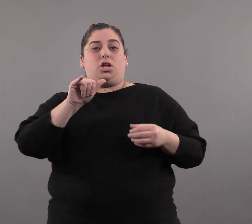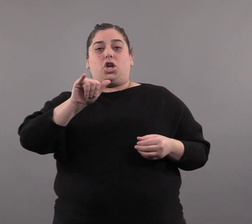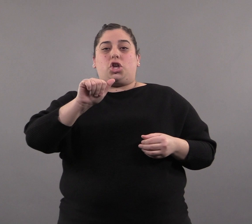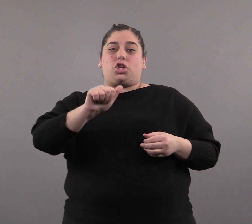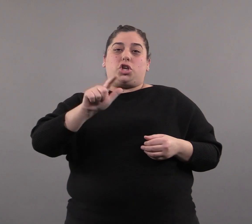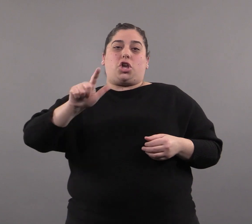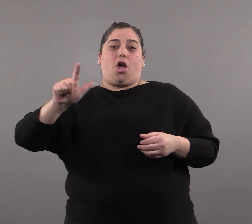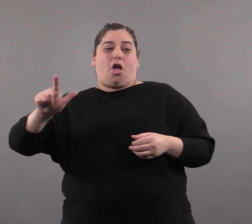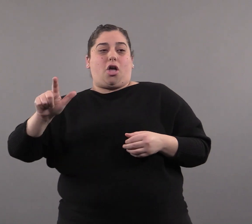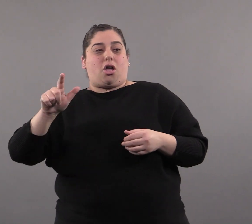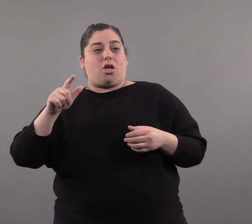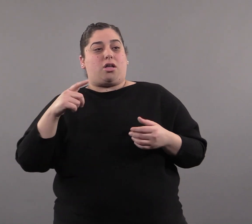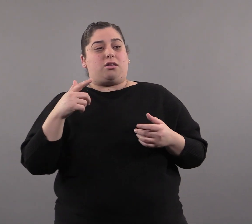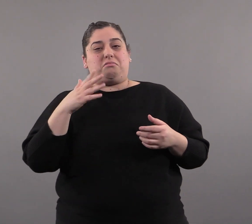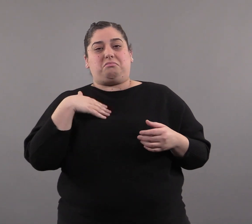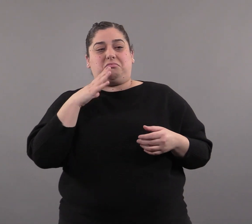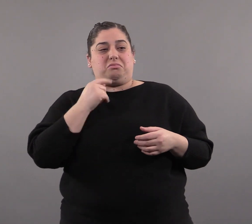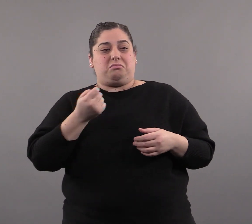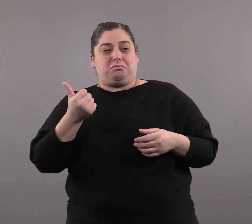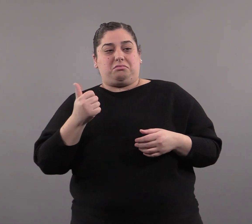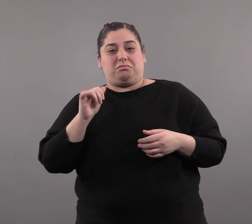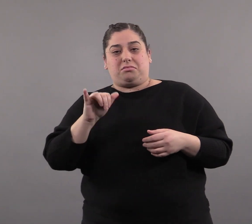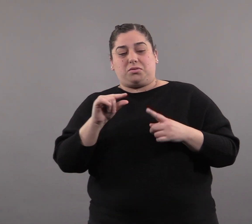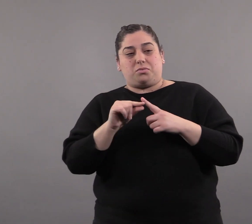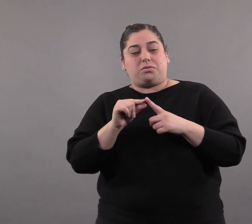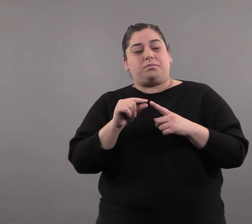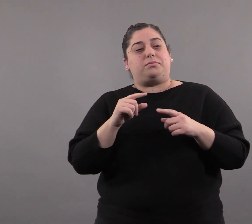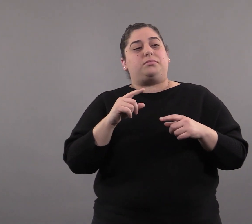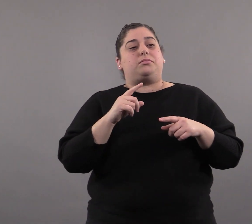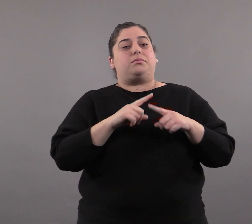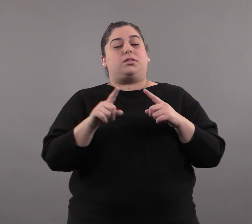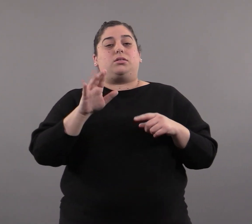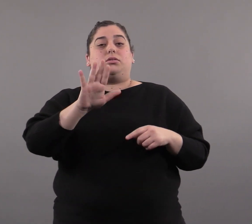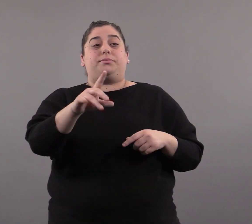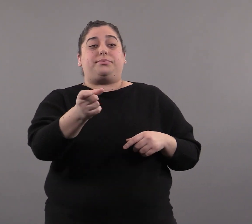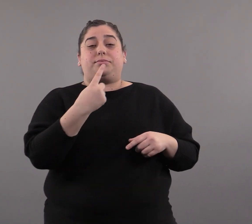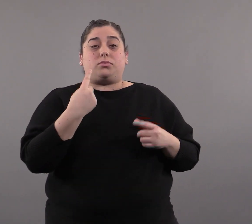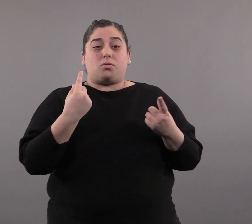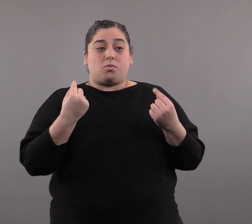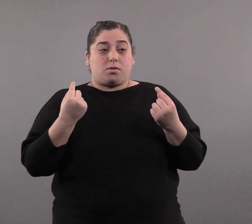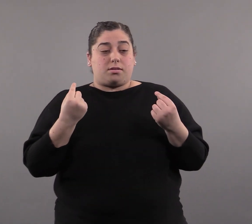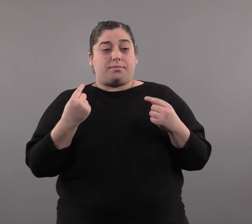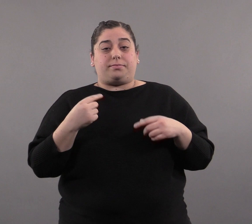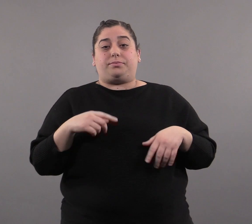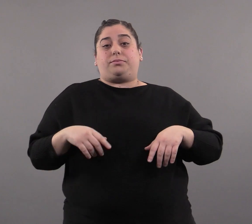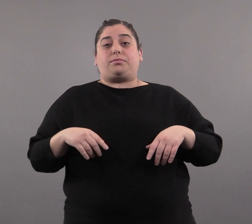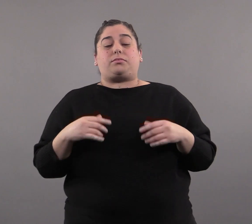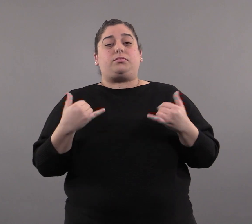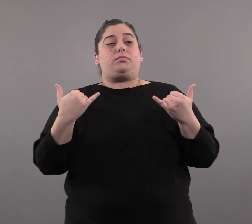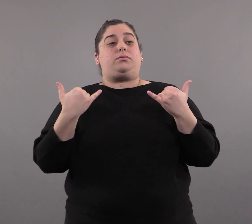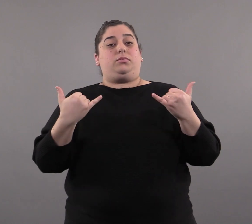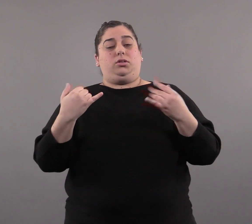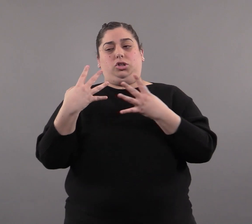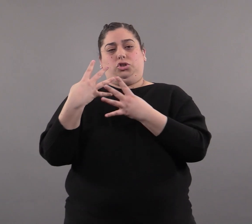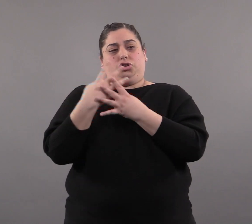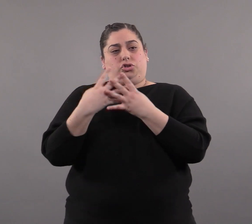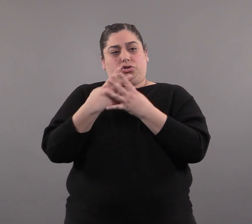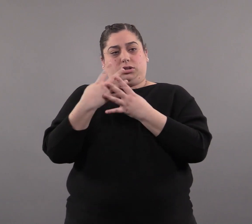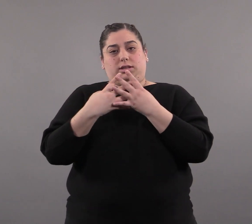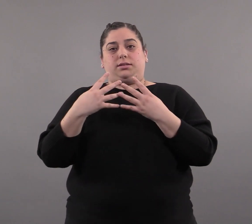relates to the current practice happening at the airports and the rest